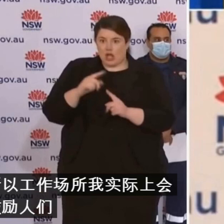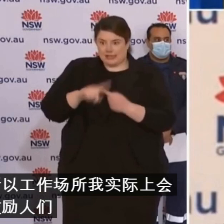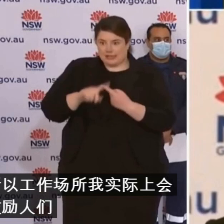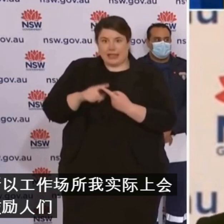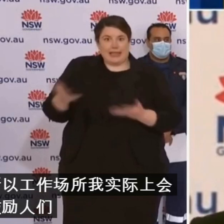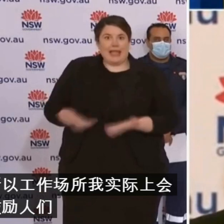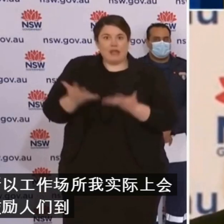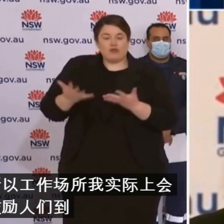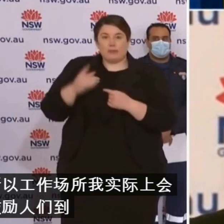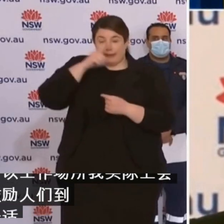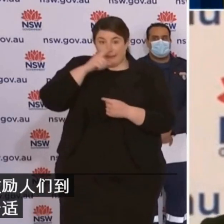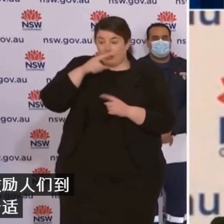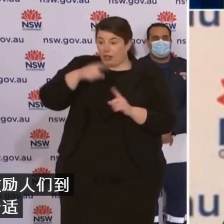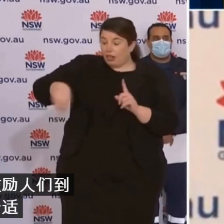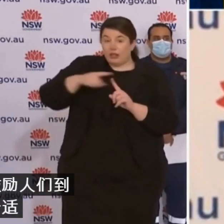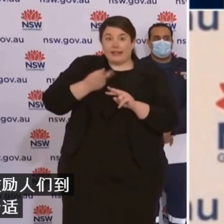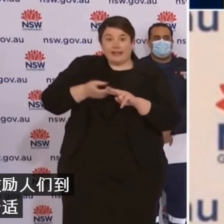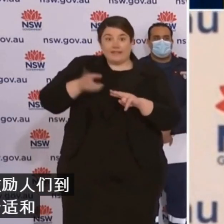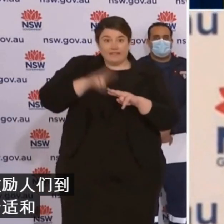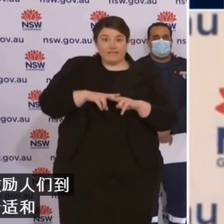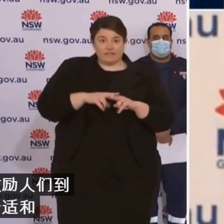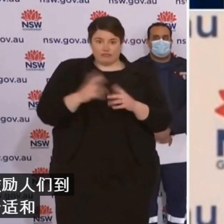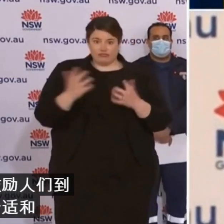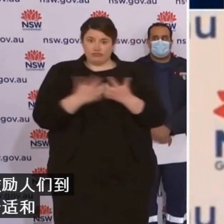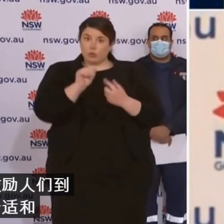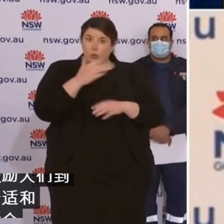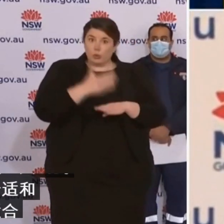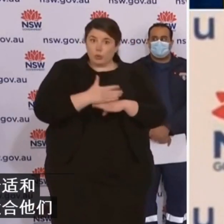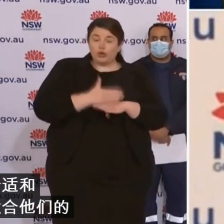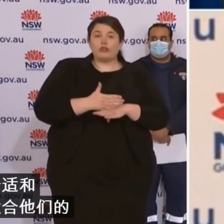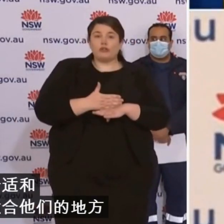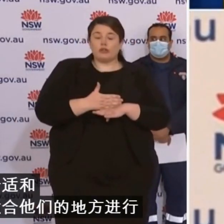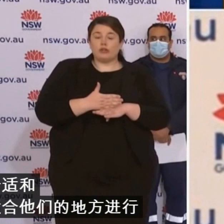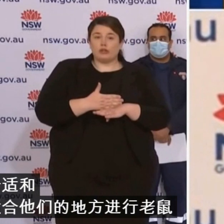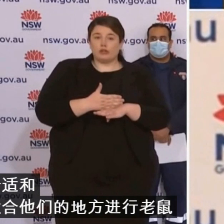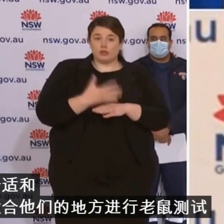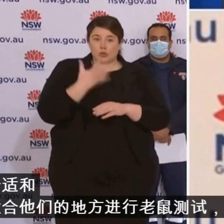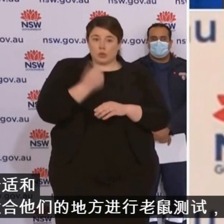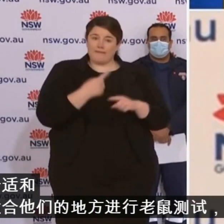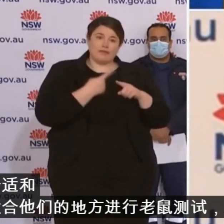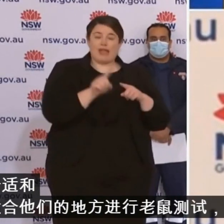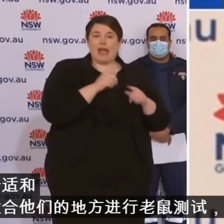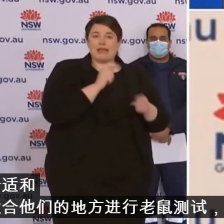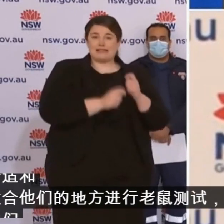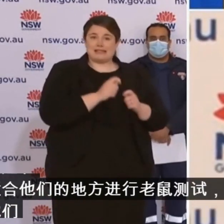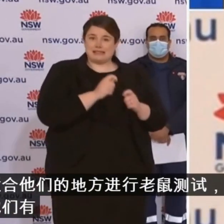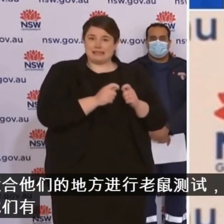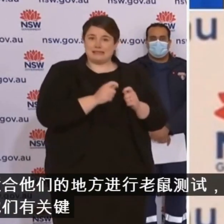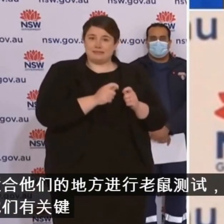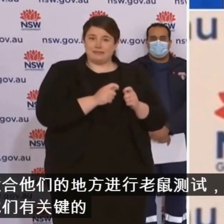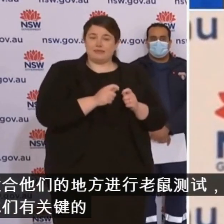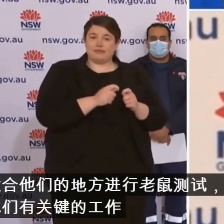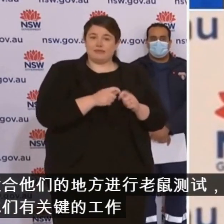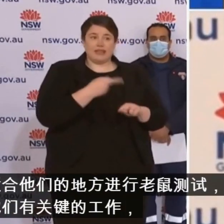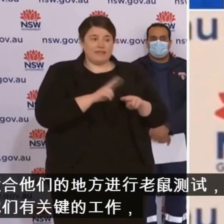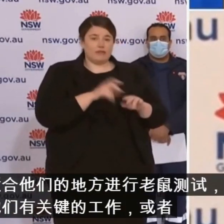encourage people to, where it is appropriate and fit for purpose, for them to have the rat testing if they've got